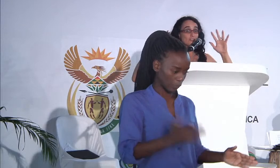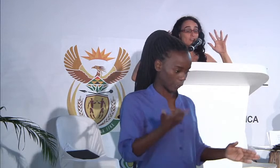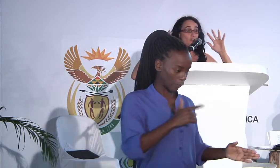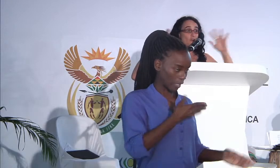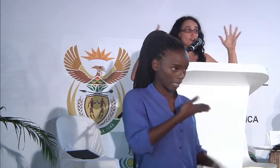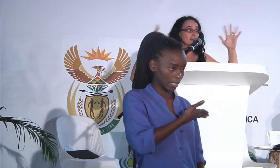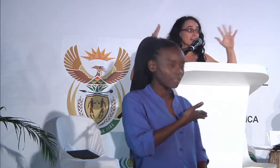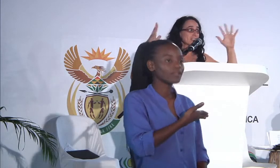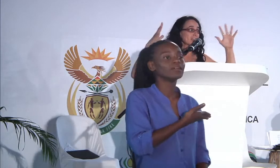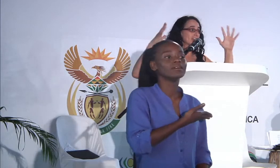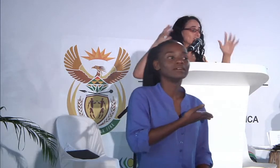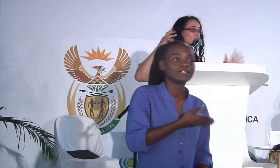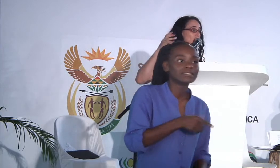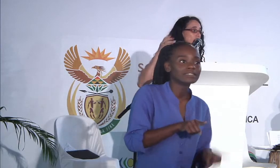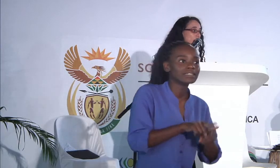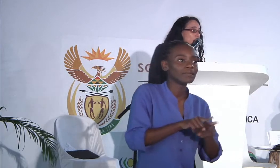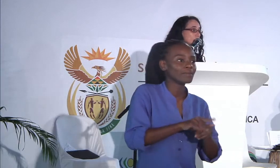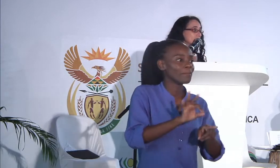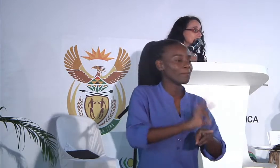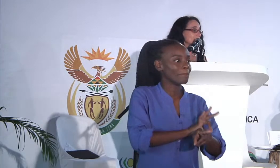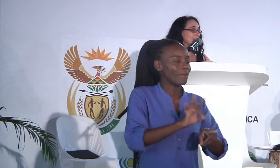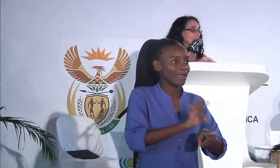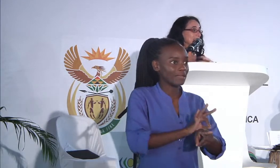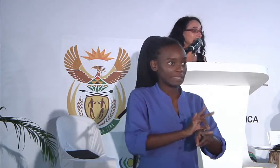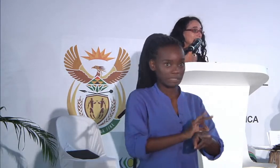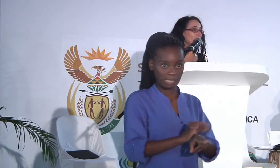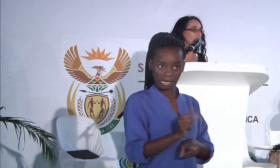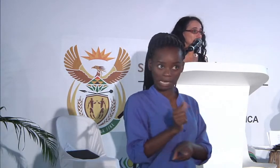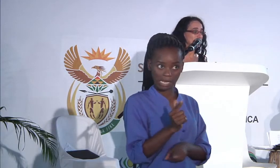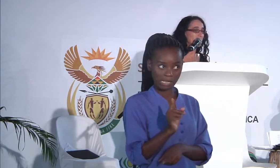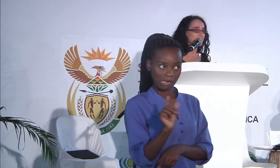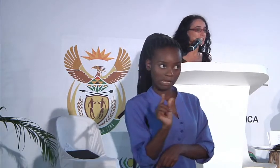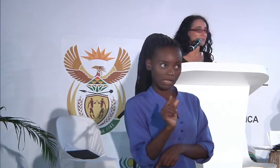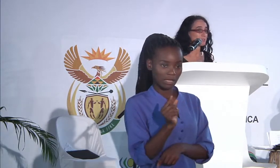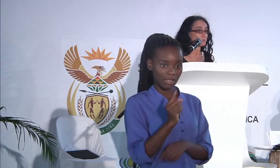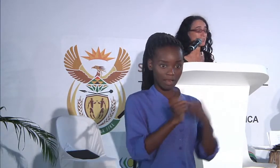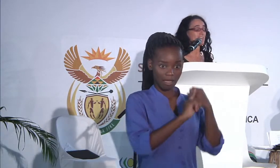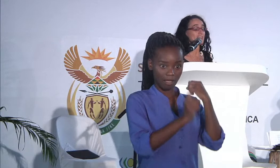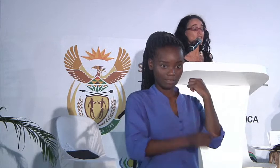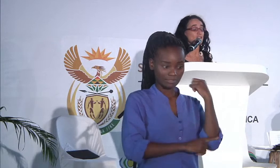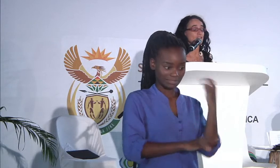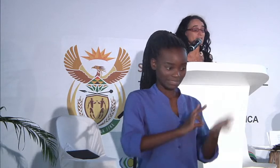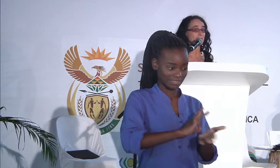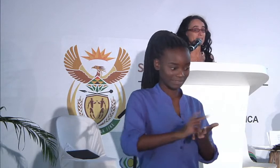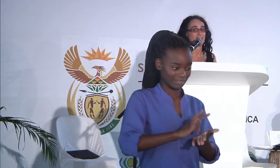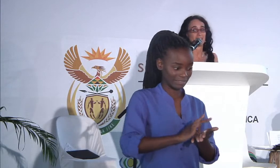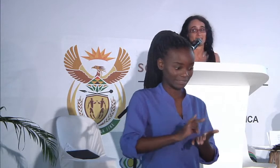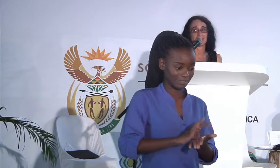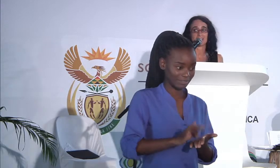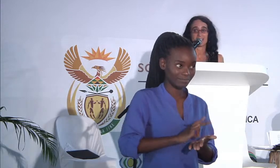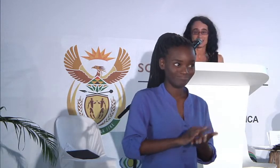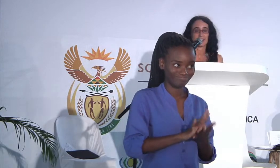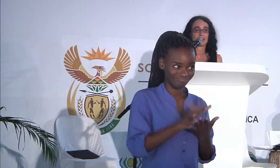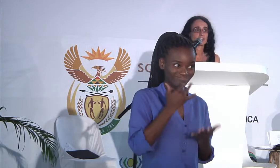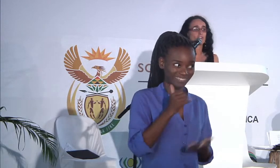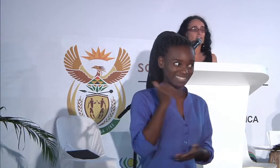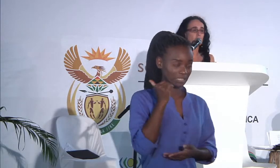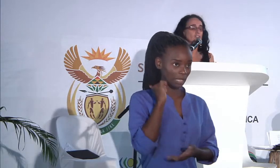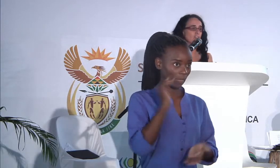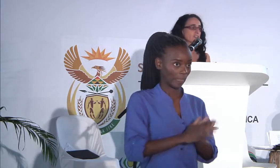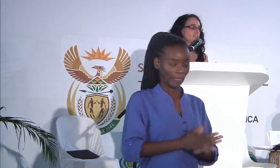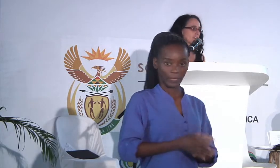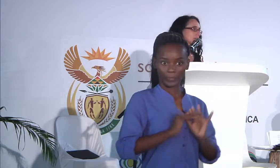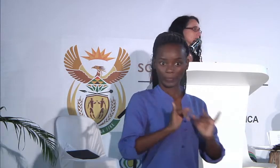including organizing at the last moment cleaning of this place, which was incredibly chaotic yesterday. So thank